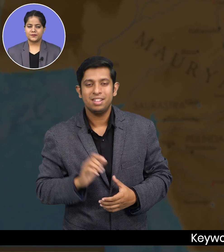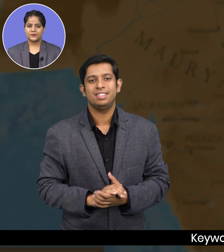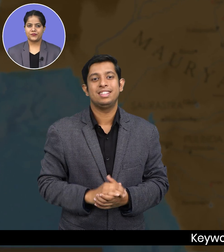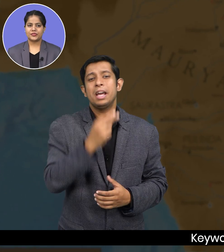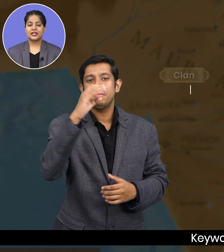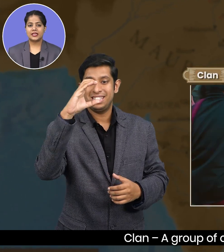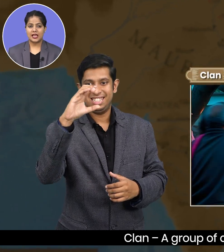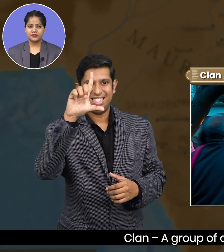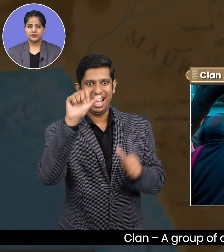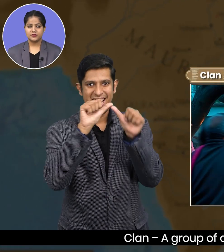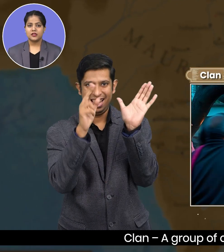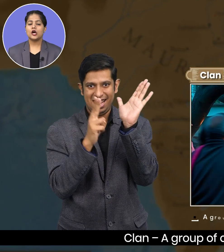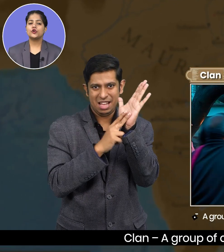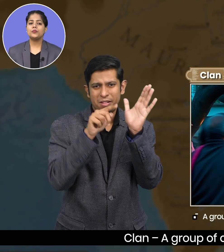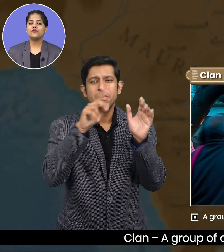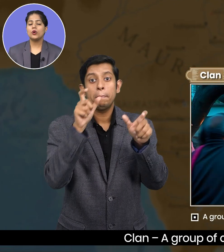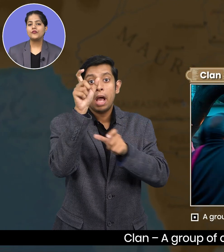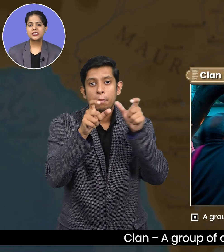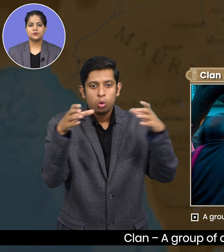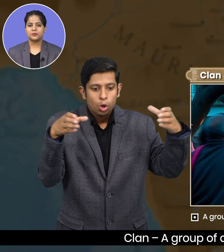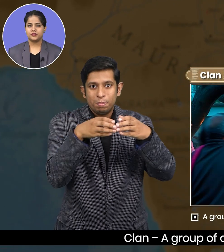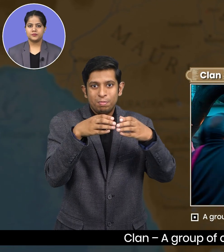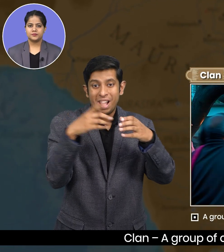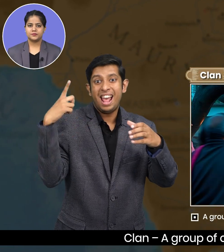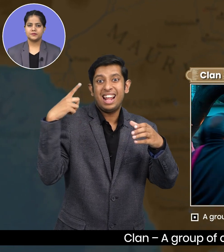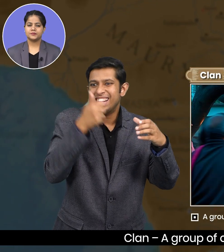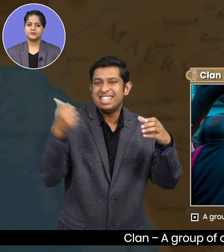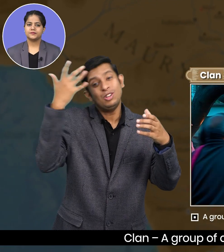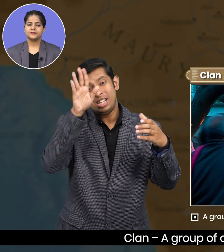Keywords. Clan, a group of one race people.